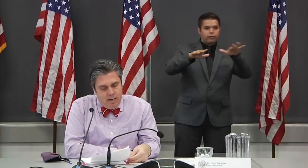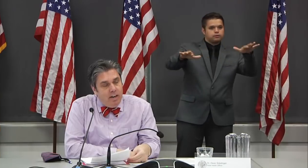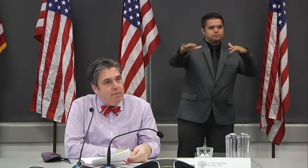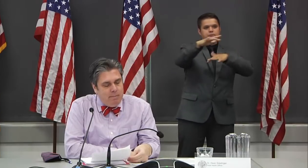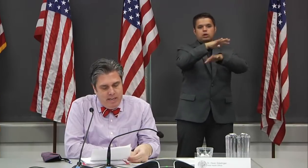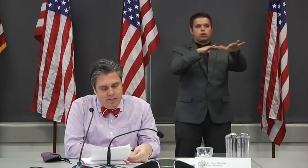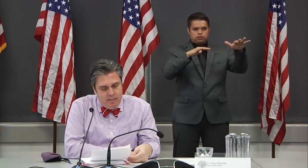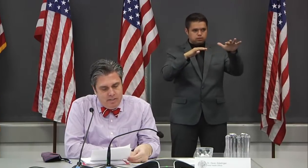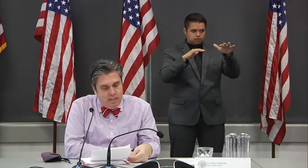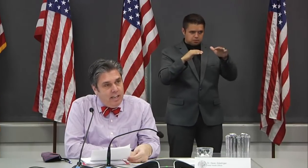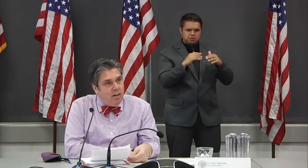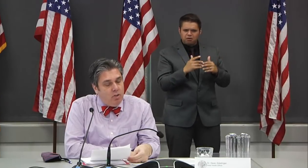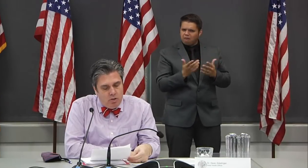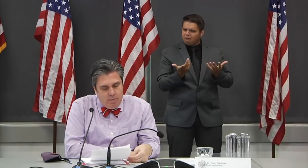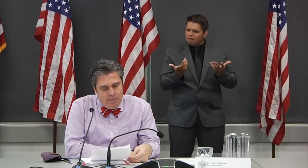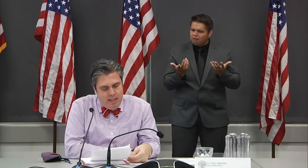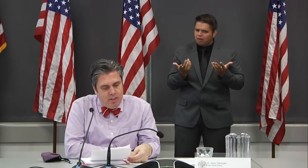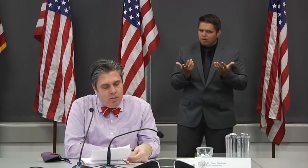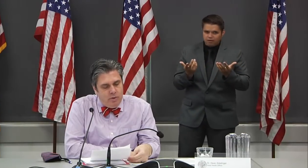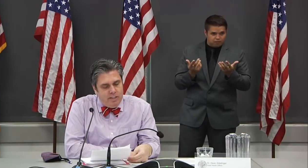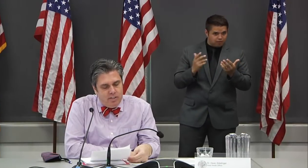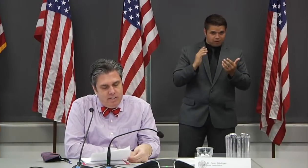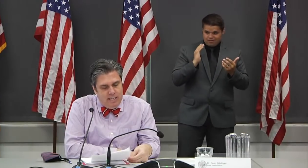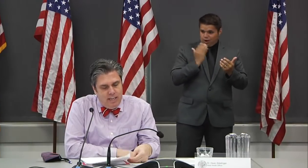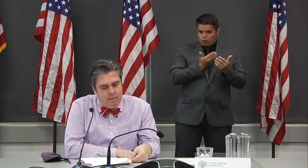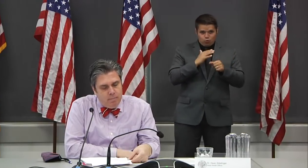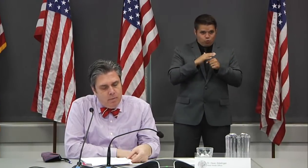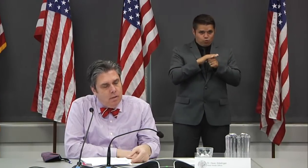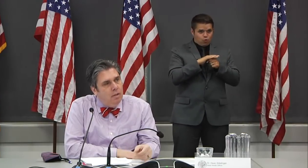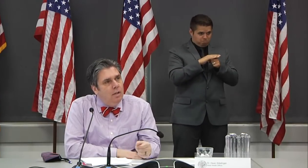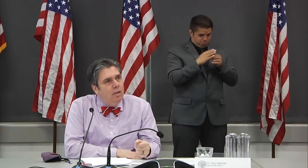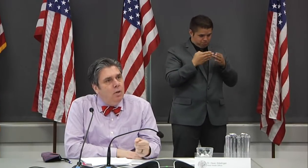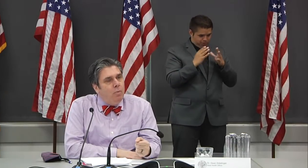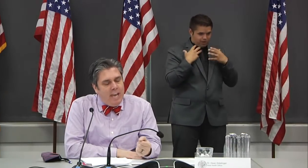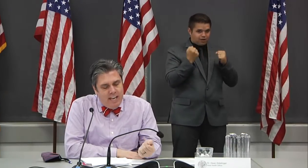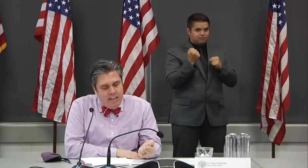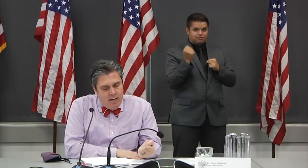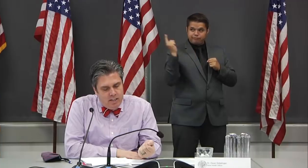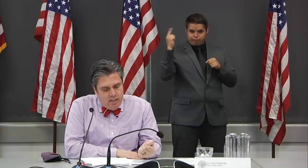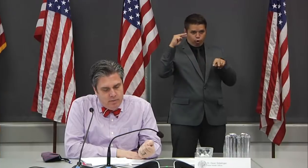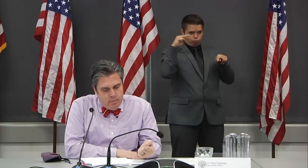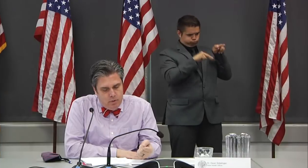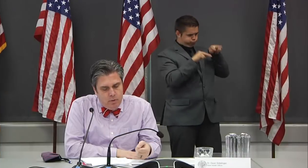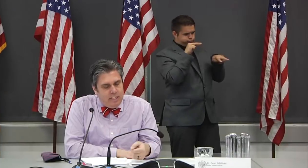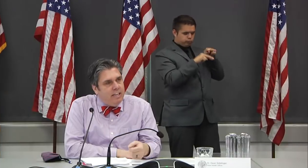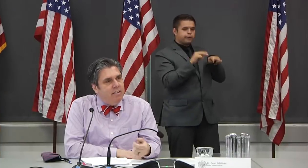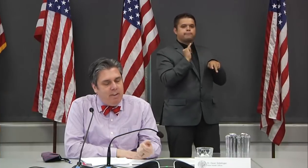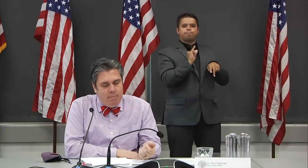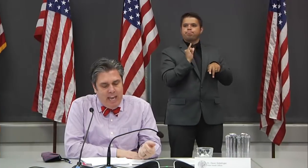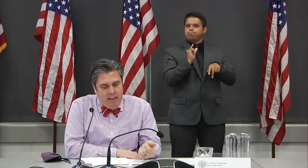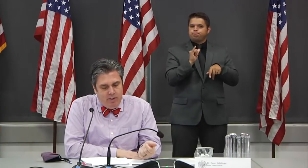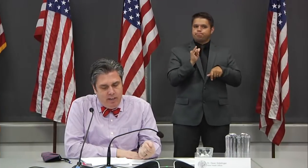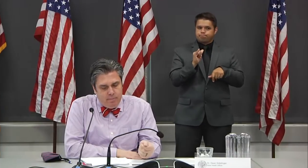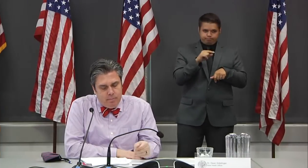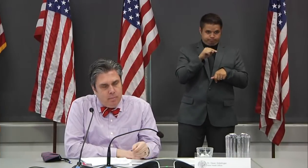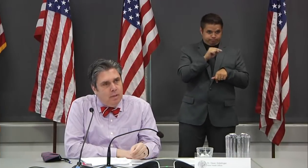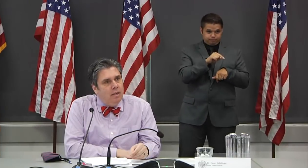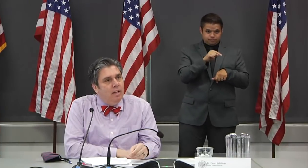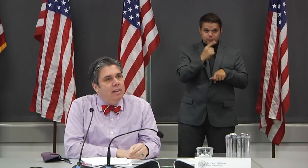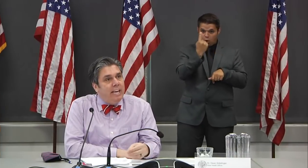things that our epidemiologists and our local public health authorities are seeing. We had a young adult who attended a family